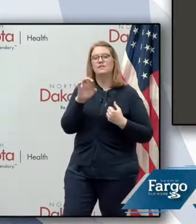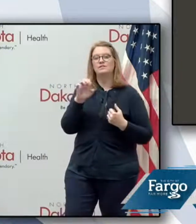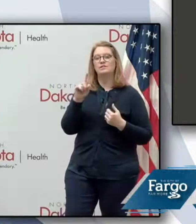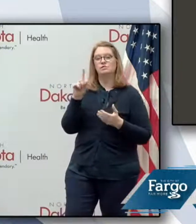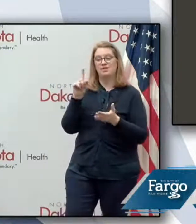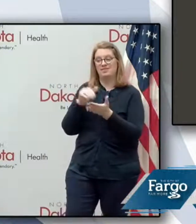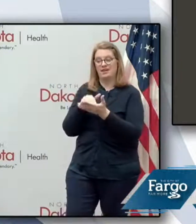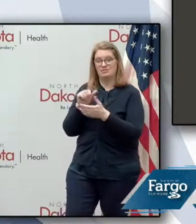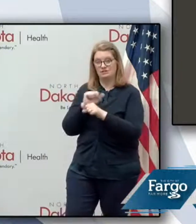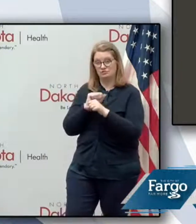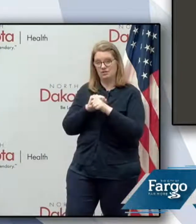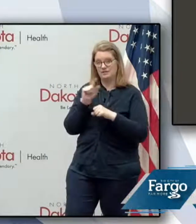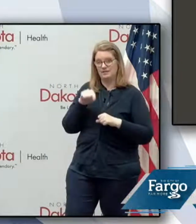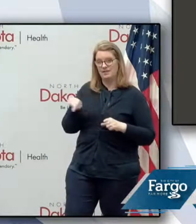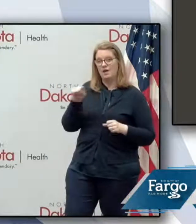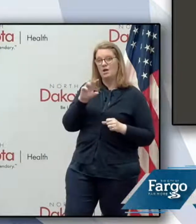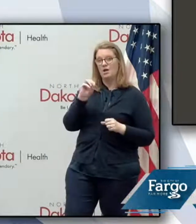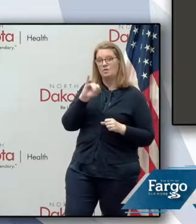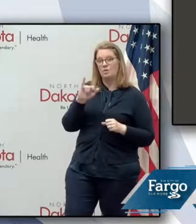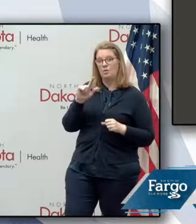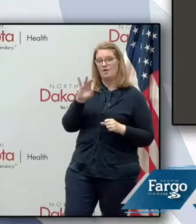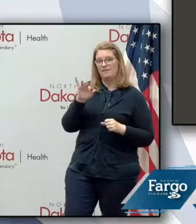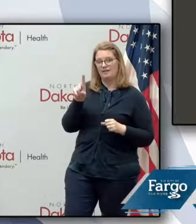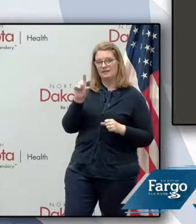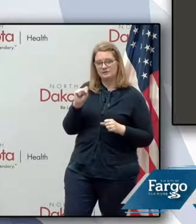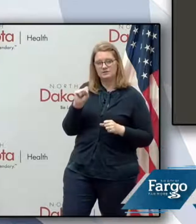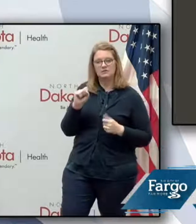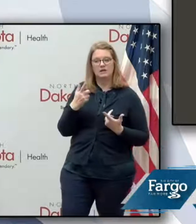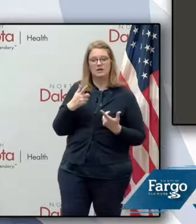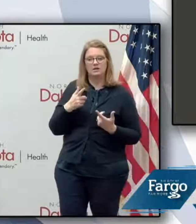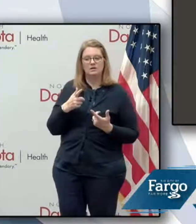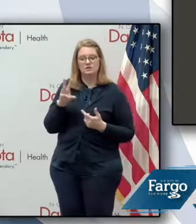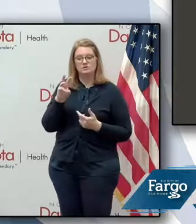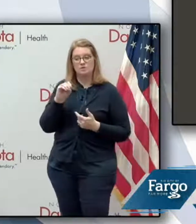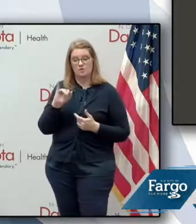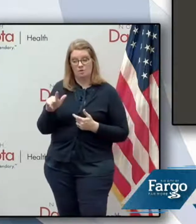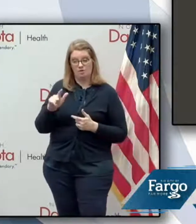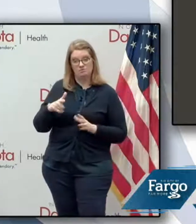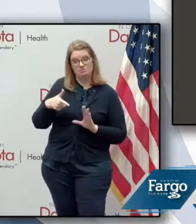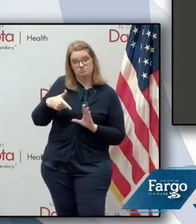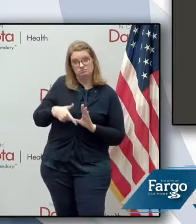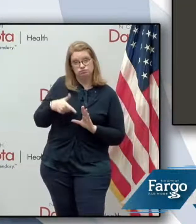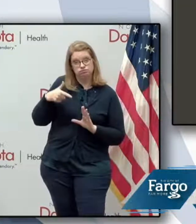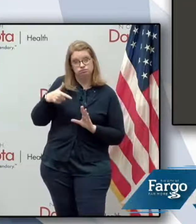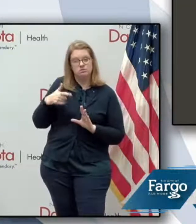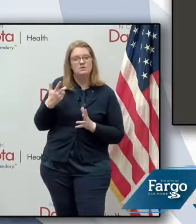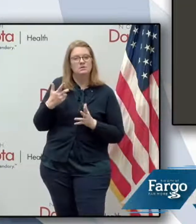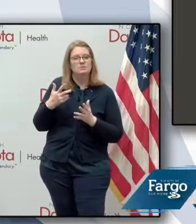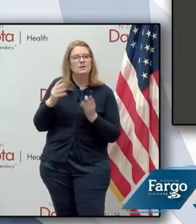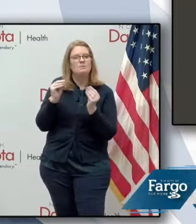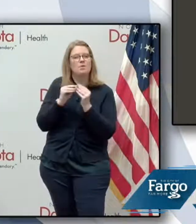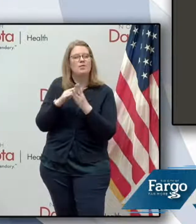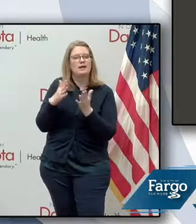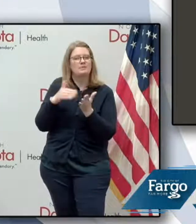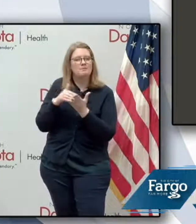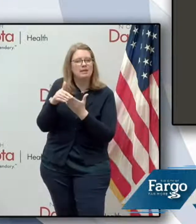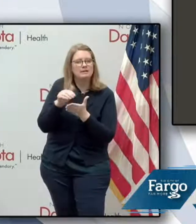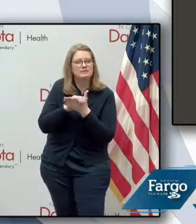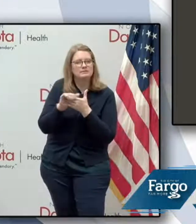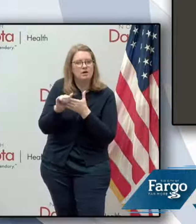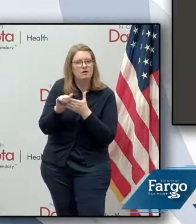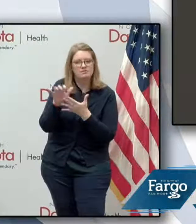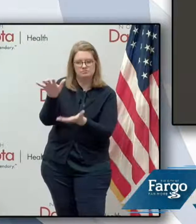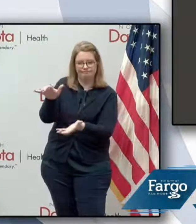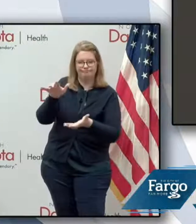fields. And each of these wells, when produced, will produce millions of dollars of tax revenue to the